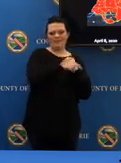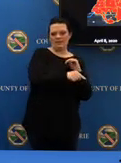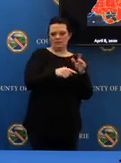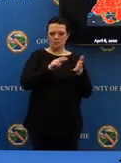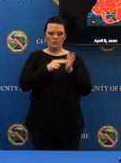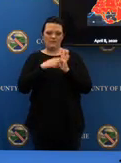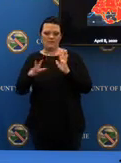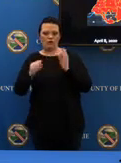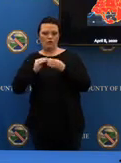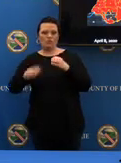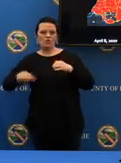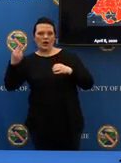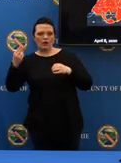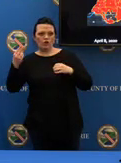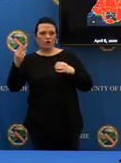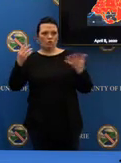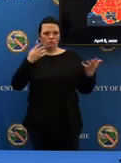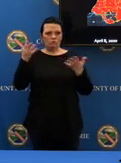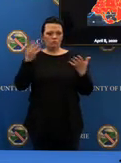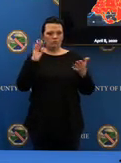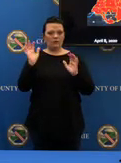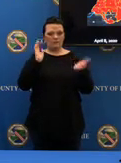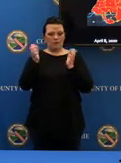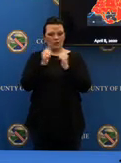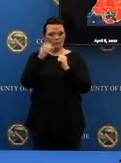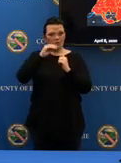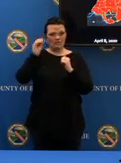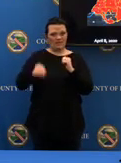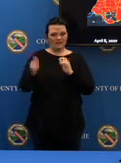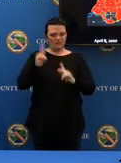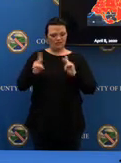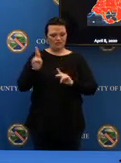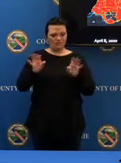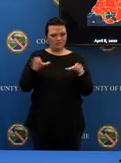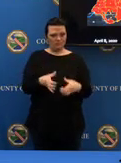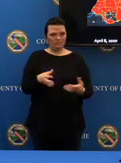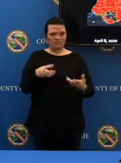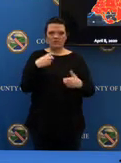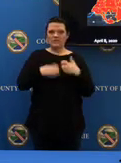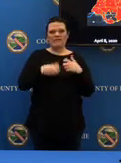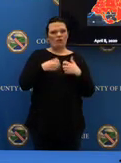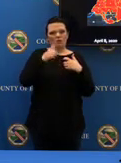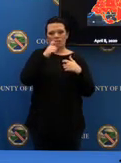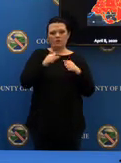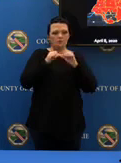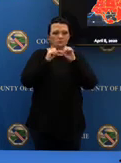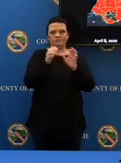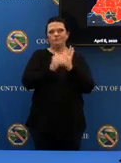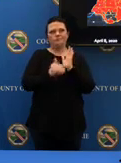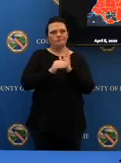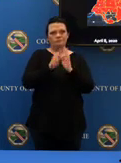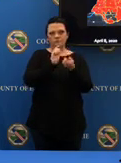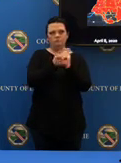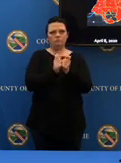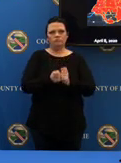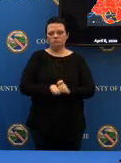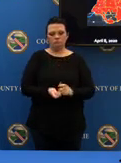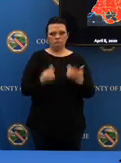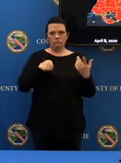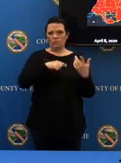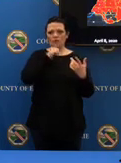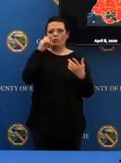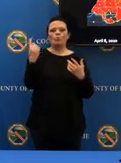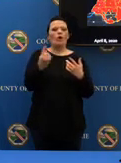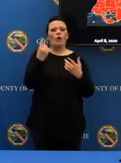are higher as a percentage of their population. It's very difficult because it's constantly changing, and we don't